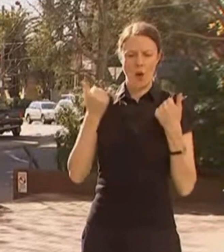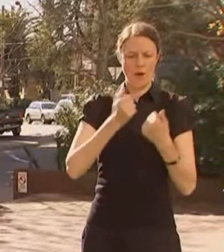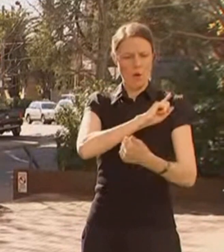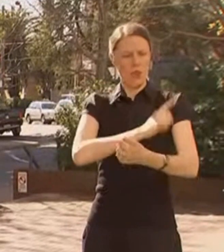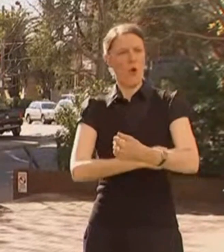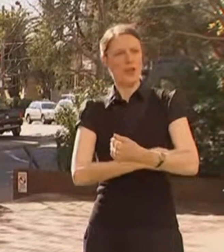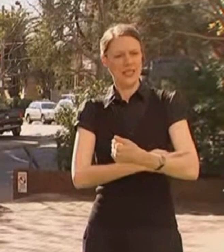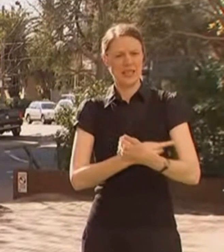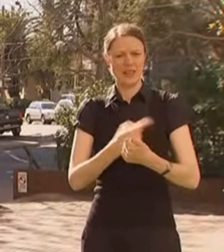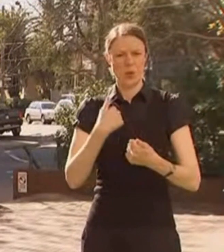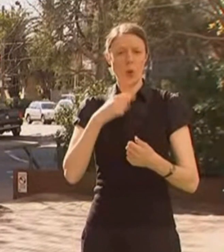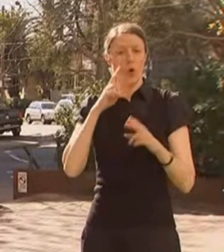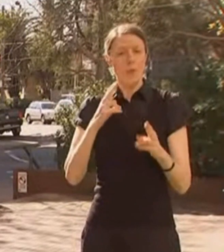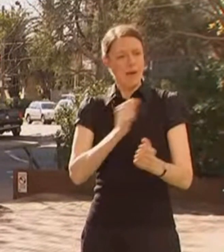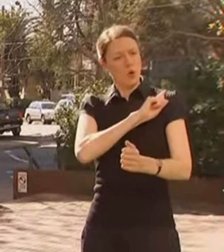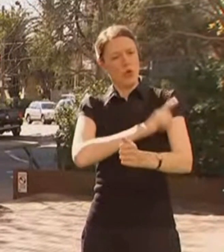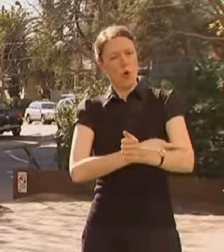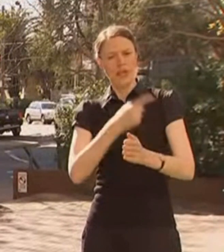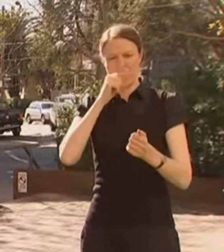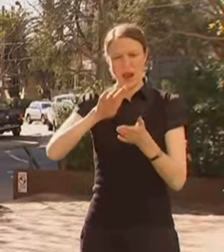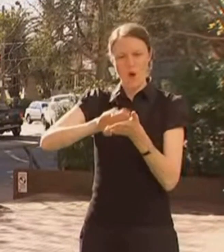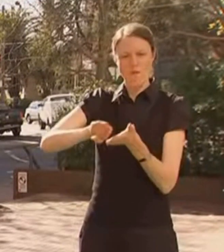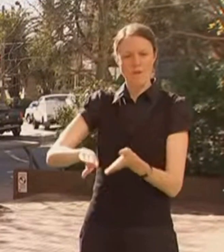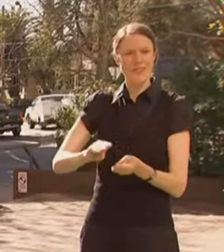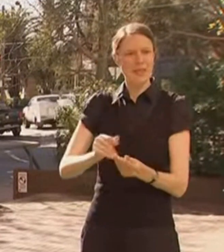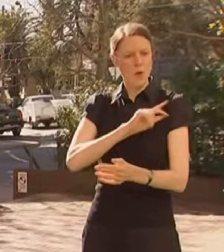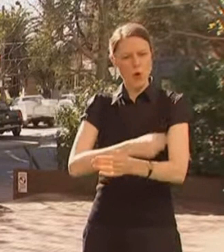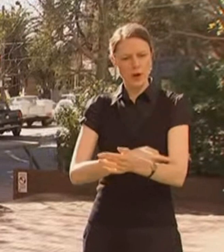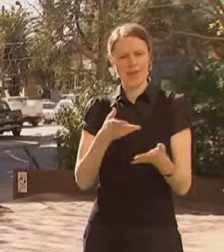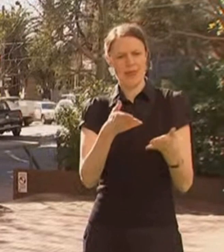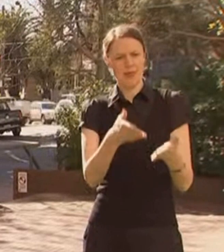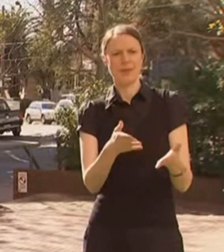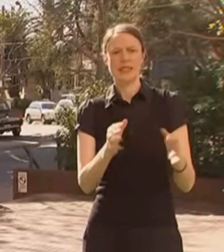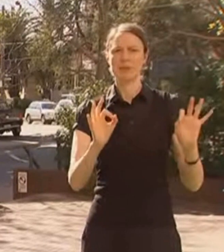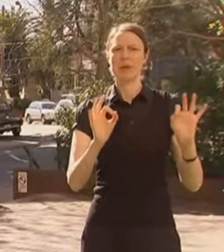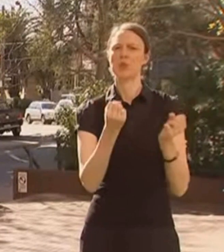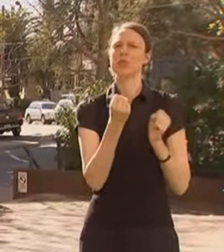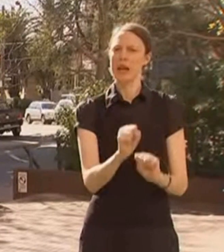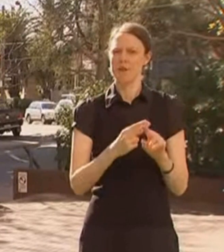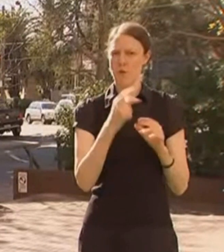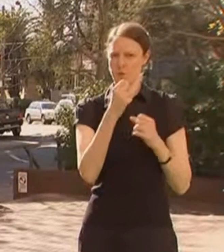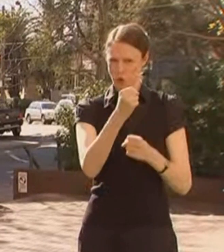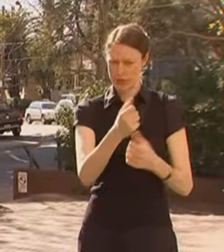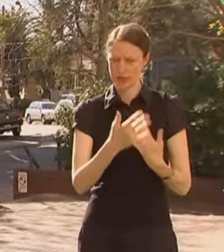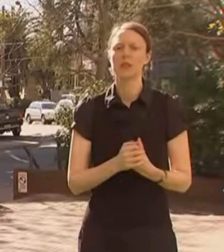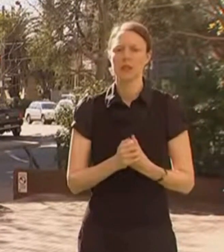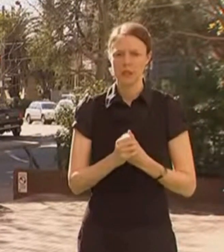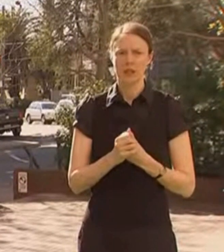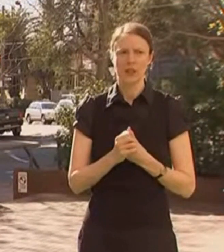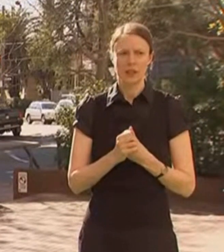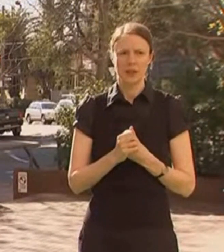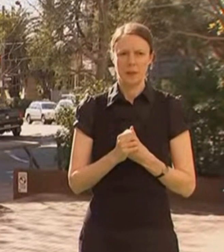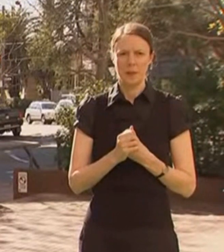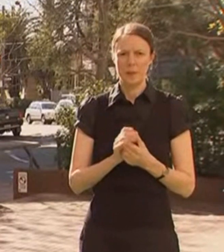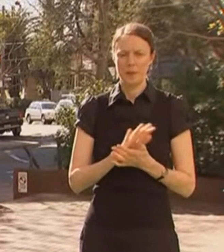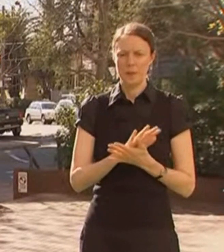the appropriate documentation, known as a Form 1, get protection from the Summary Offences Act, which means we can't use a number of